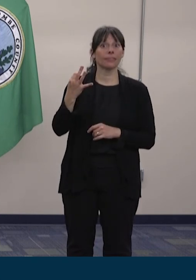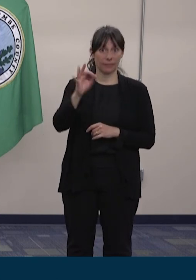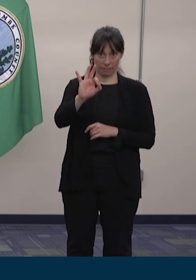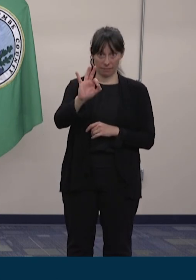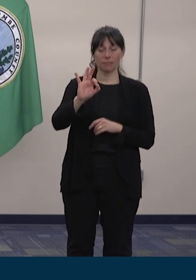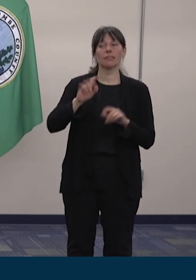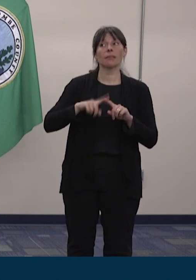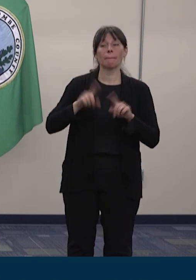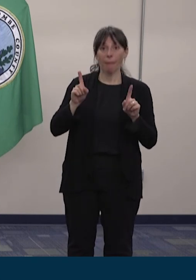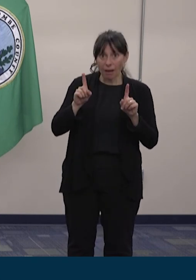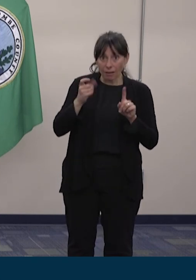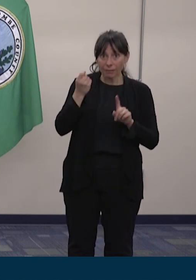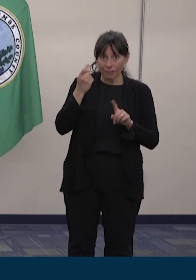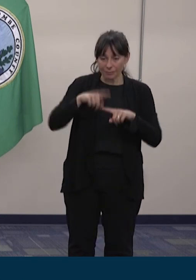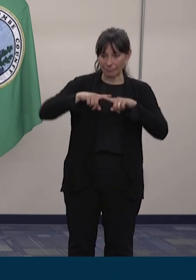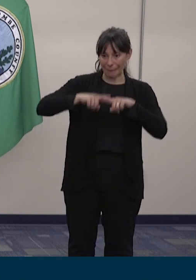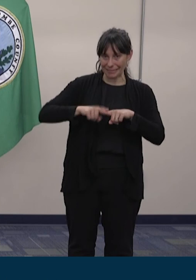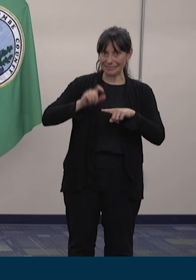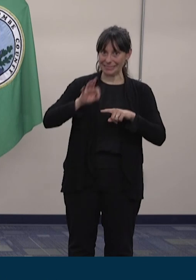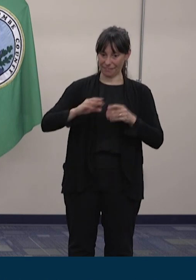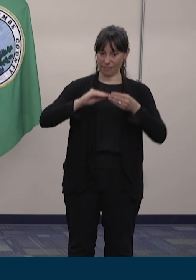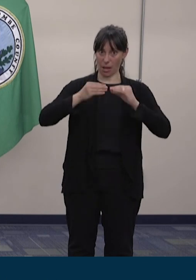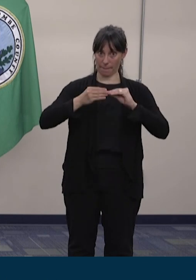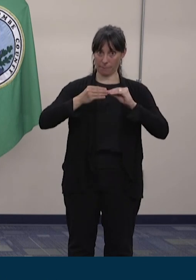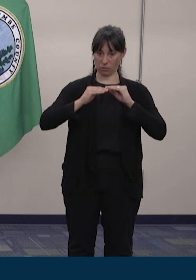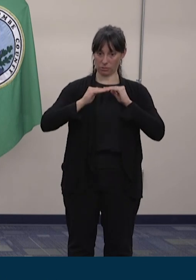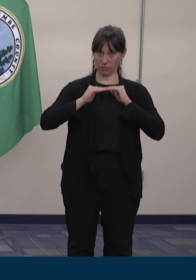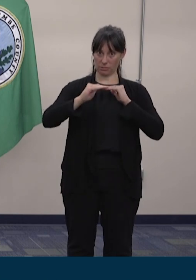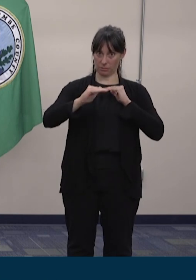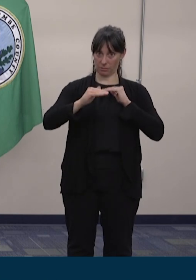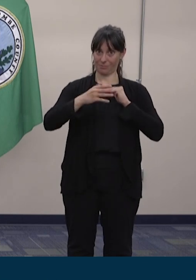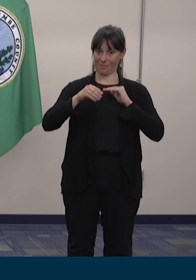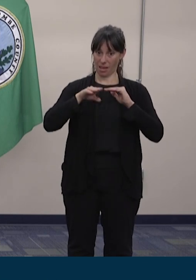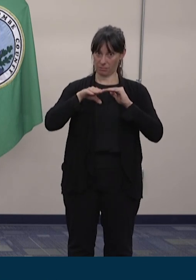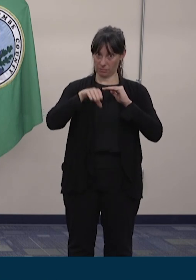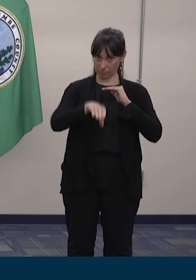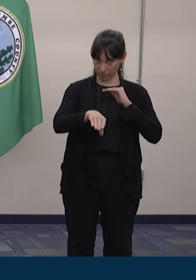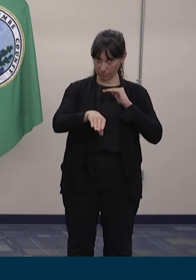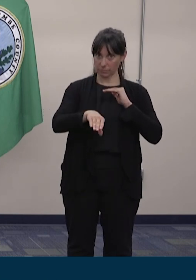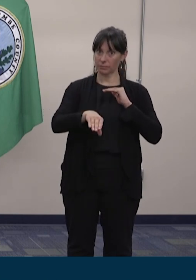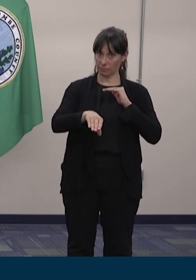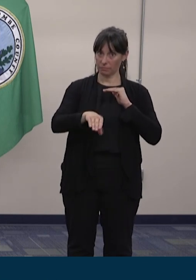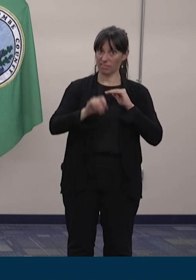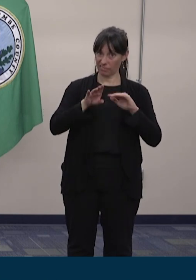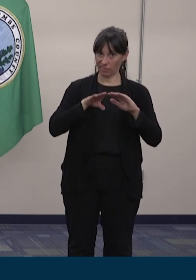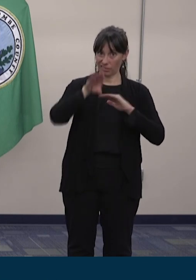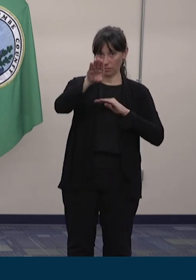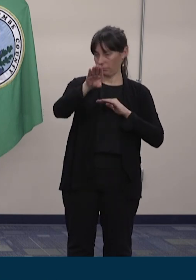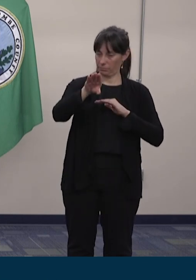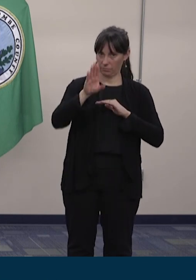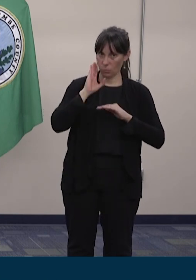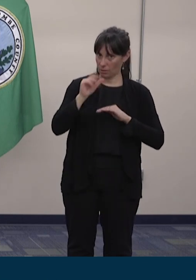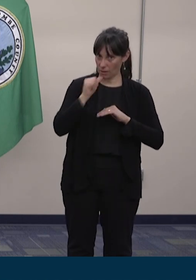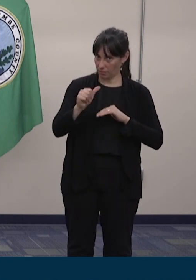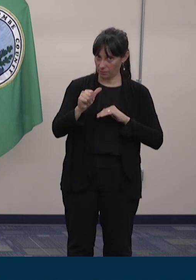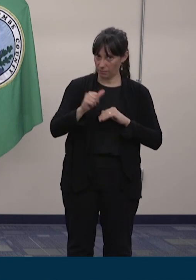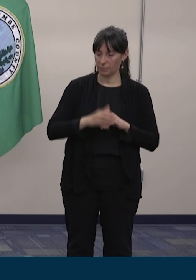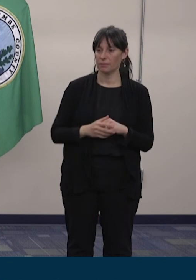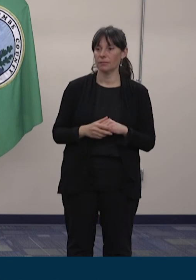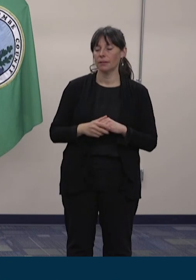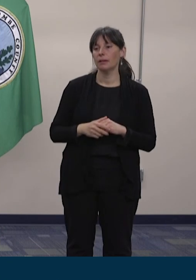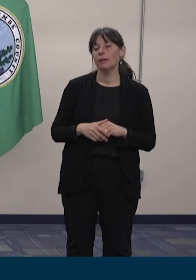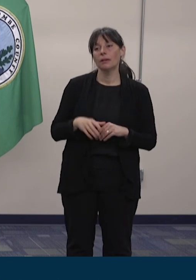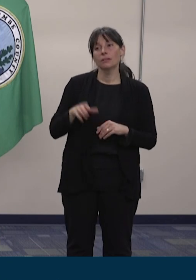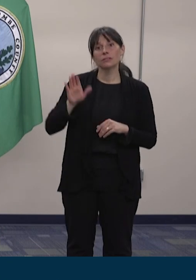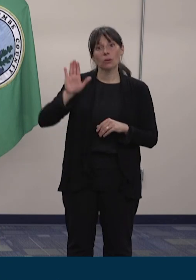or está declining. diciendo que los contagios están Phase 1 will bajando o likely, based on the se governor's están alineando. Y esto ha comments, sido enable en cuanto retail a